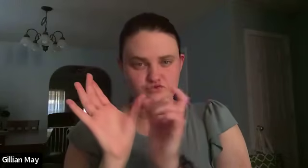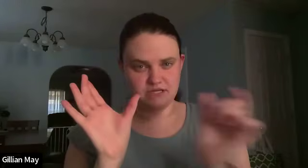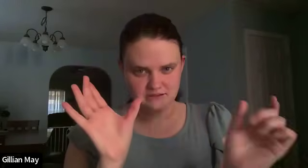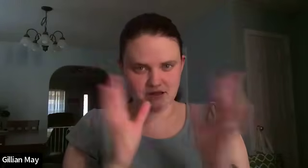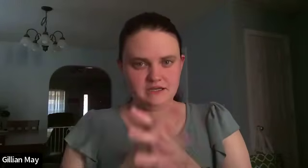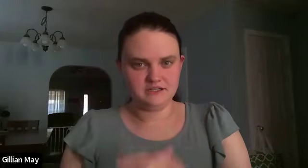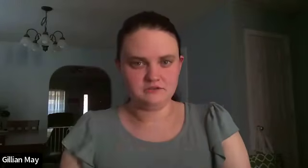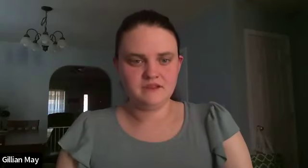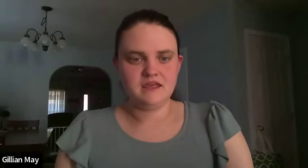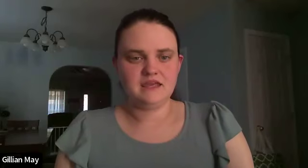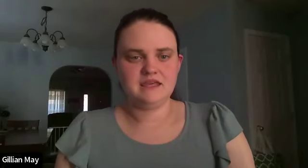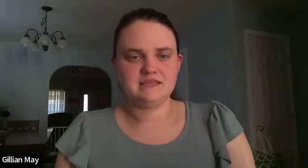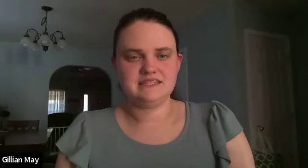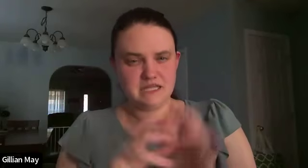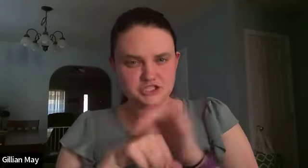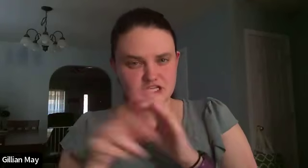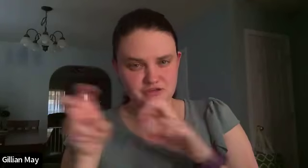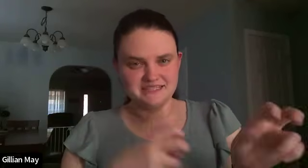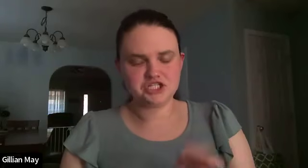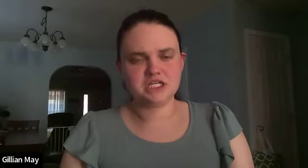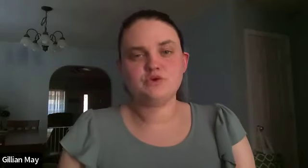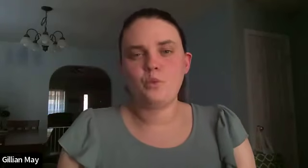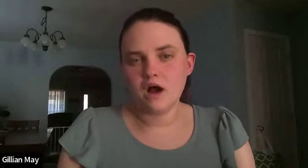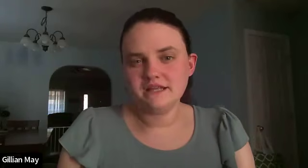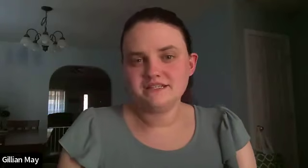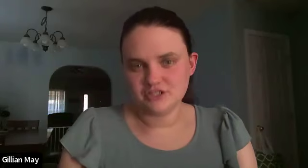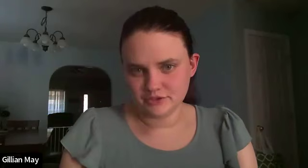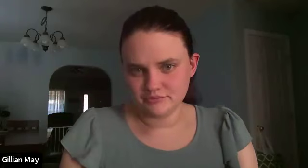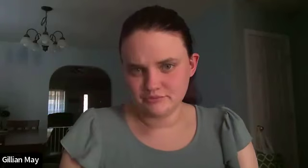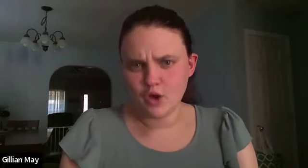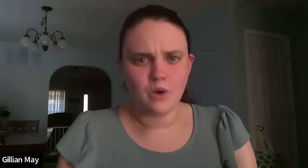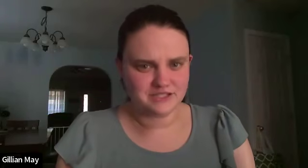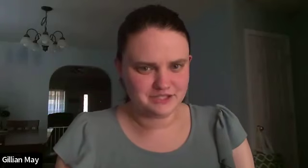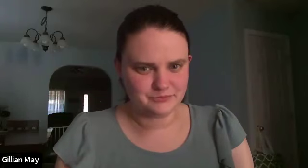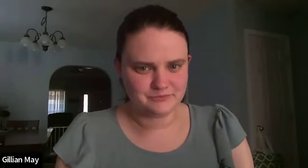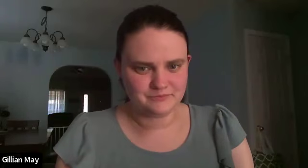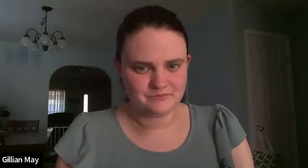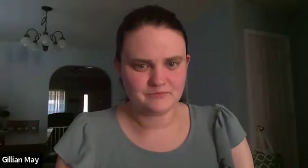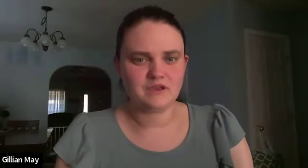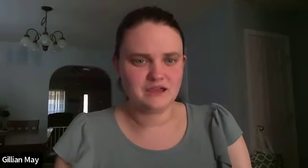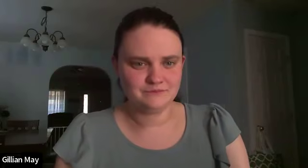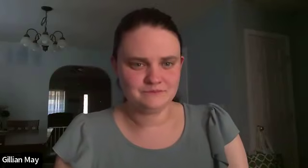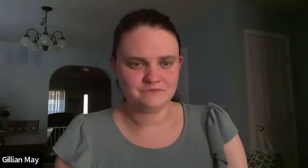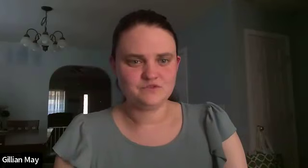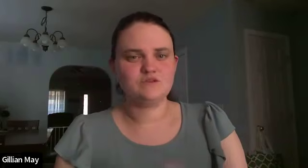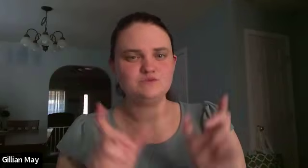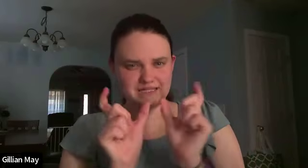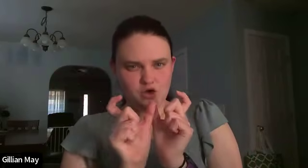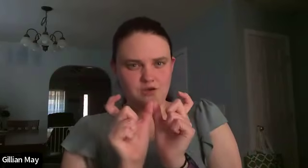is written, kind of deal, is the English like translation is what do, what do. Okay, so that's what it's called.